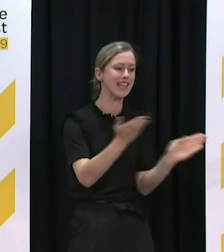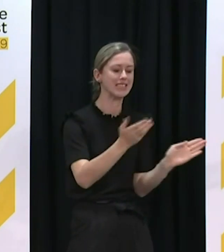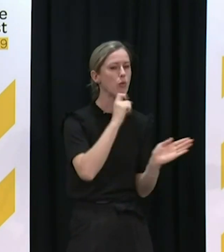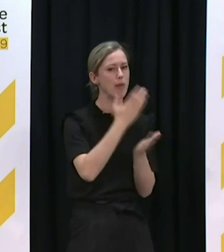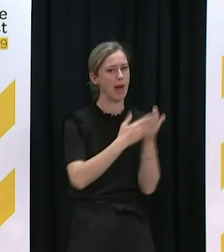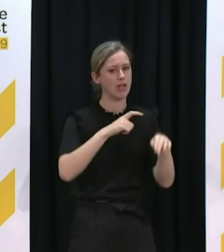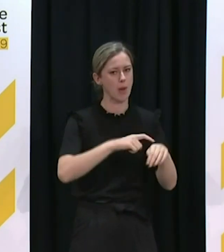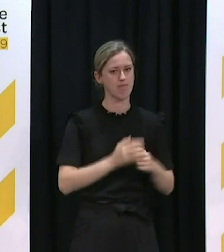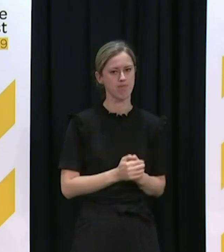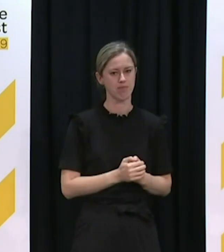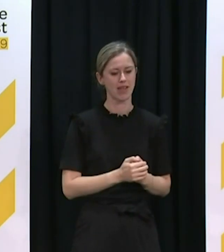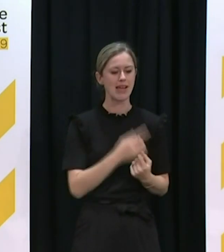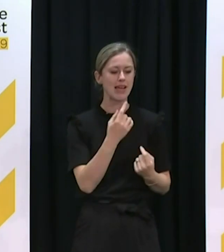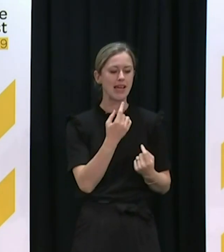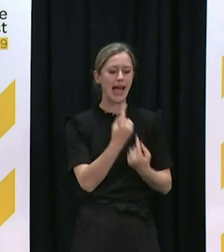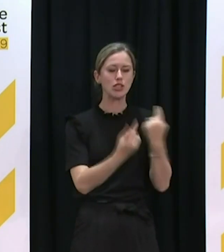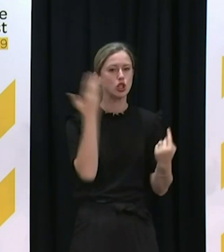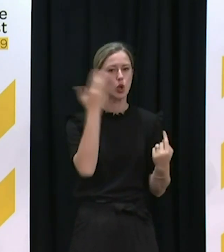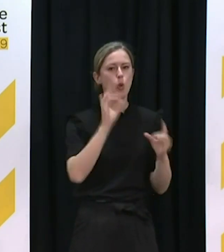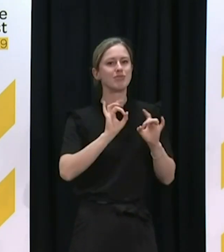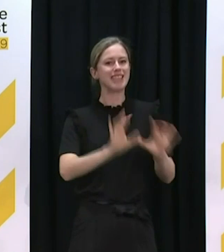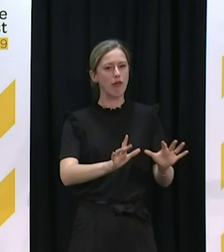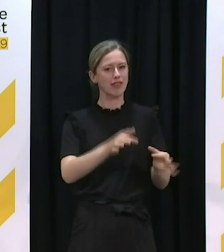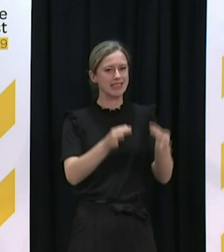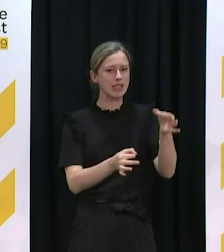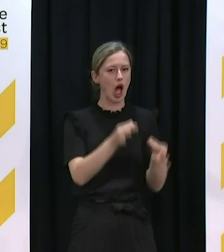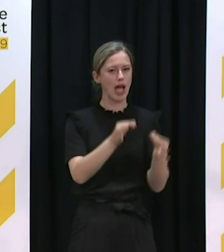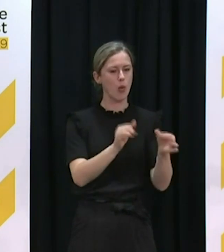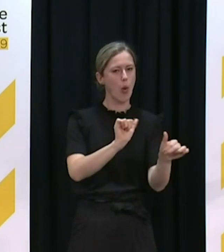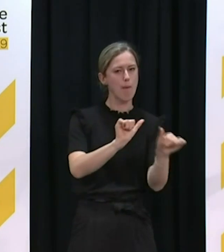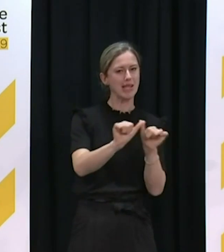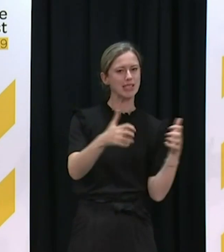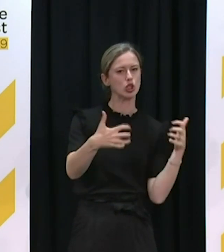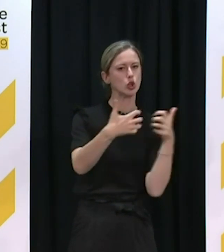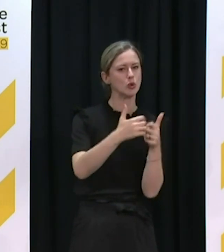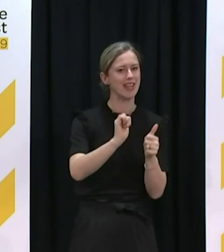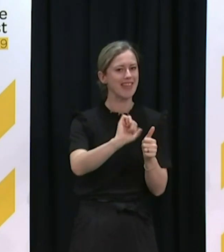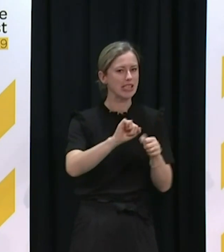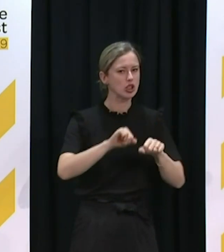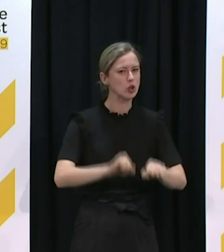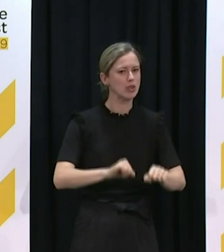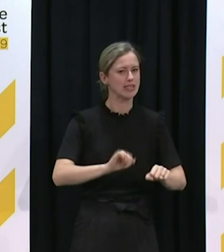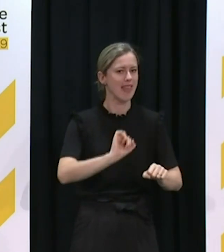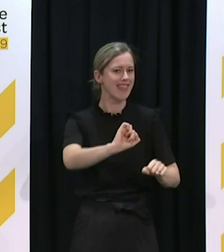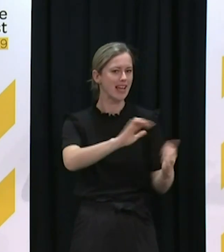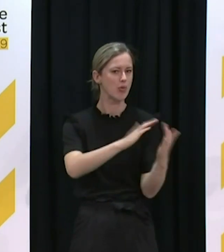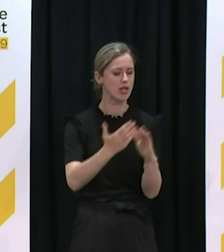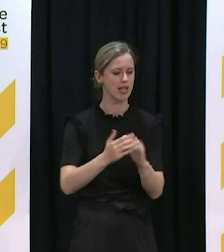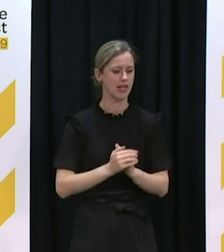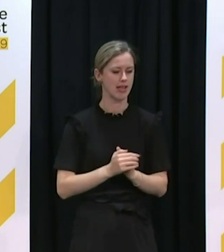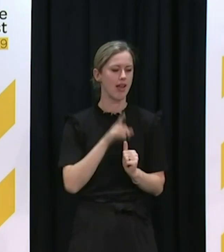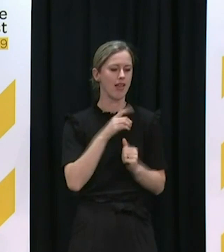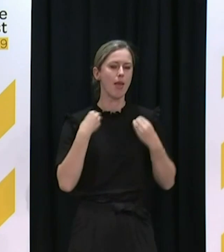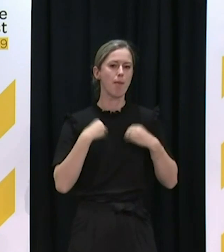school or kura will get a bit of flexibility to decide what works best for their learners and for their community, and they'll have full